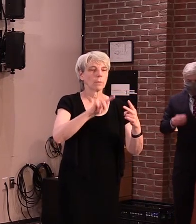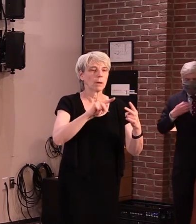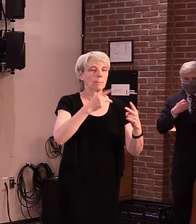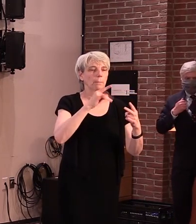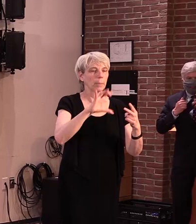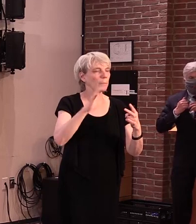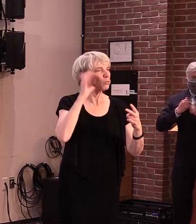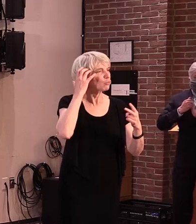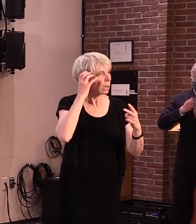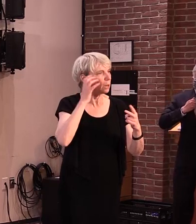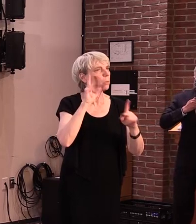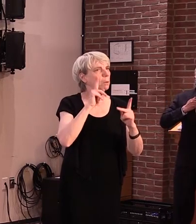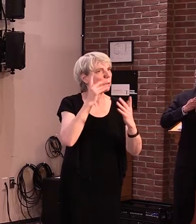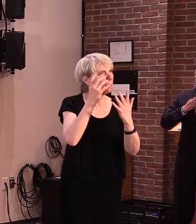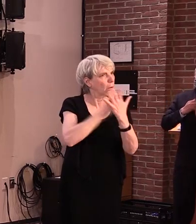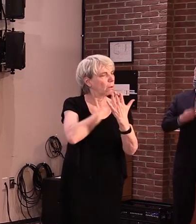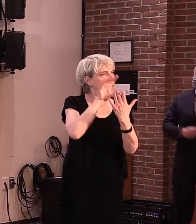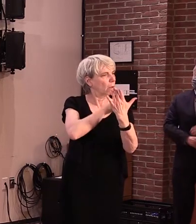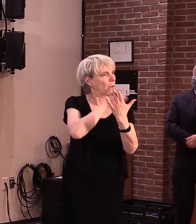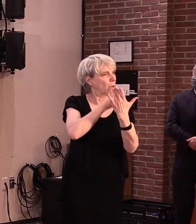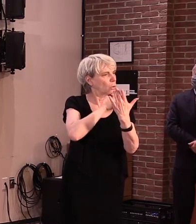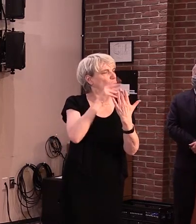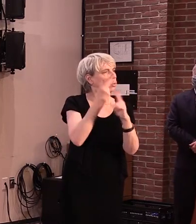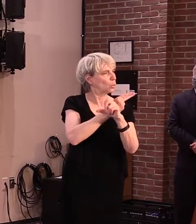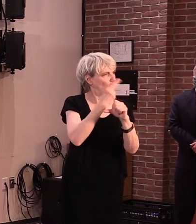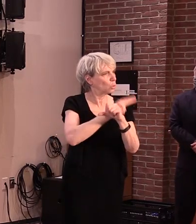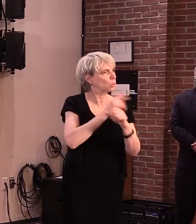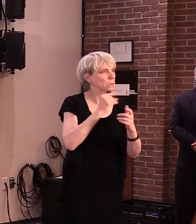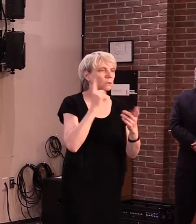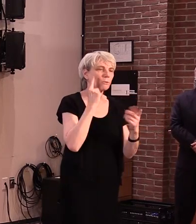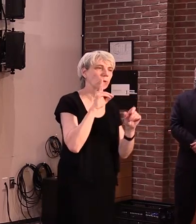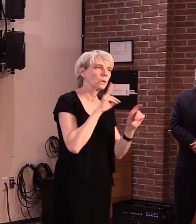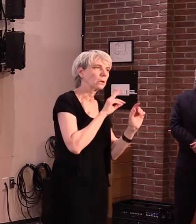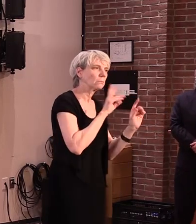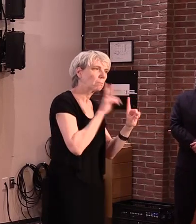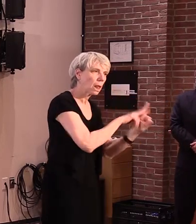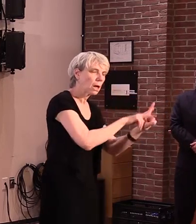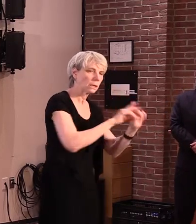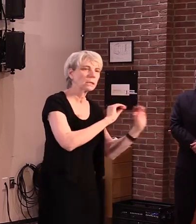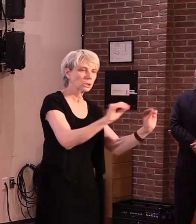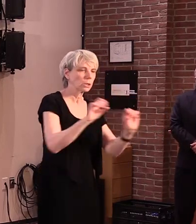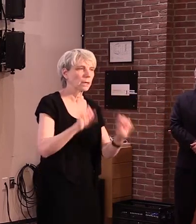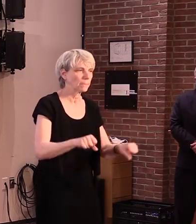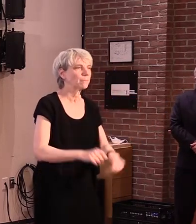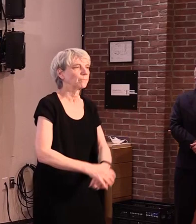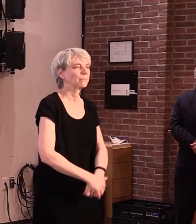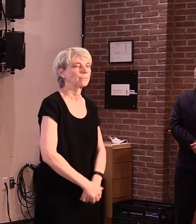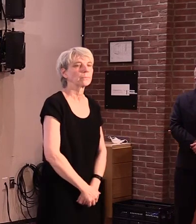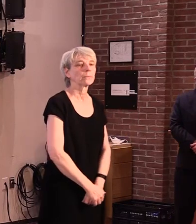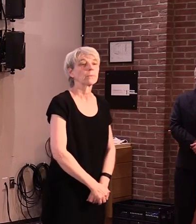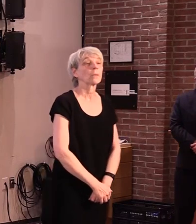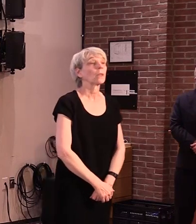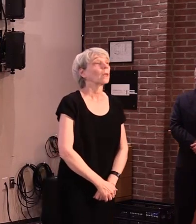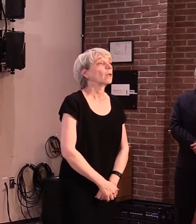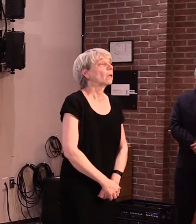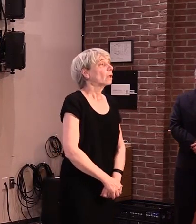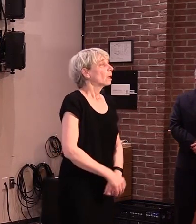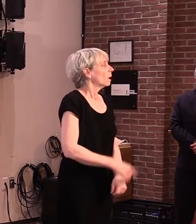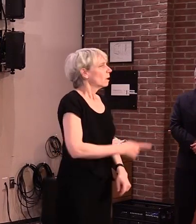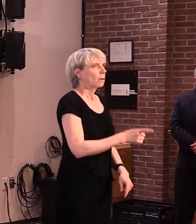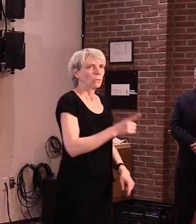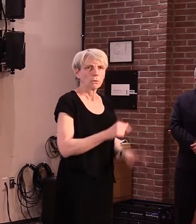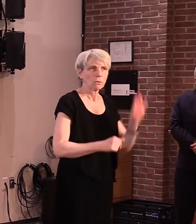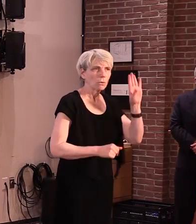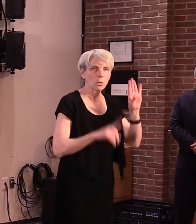are publicly available to all folks. Okay, thank you. We have one question in the room,